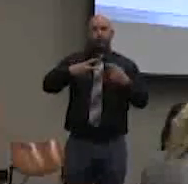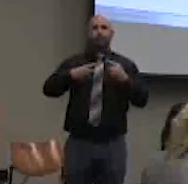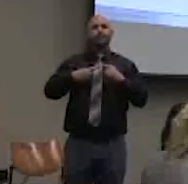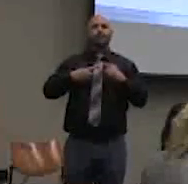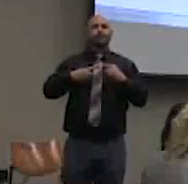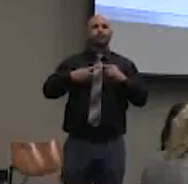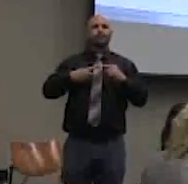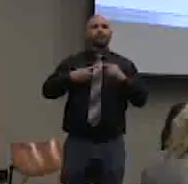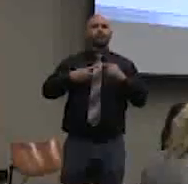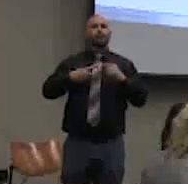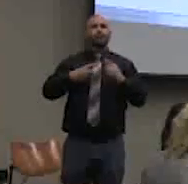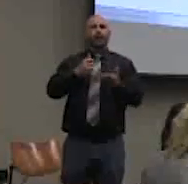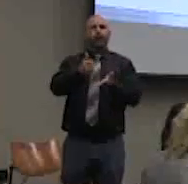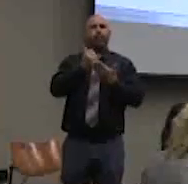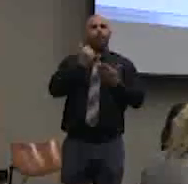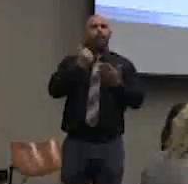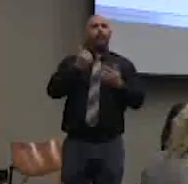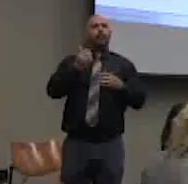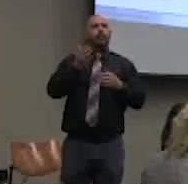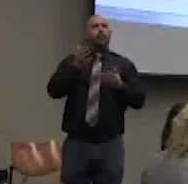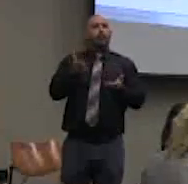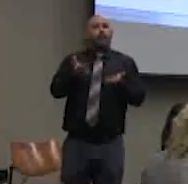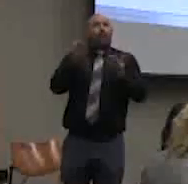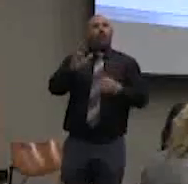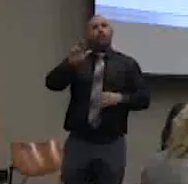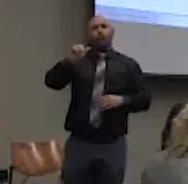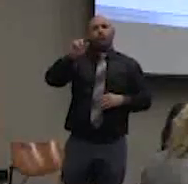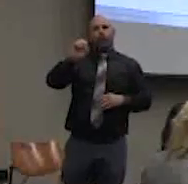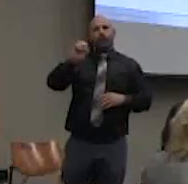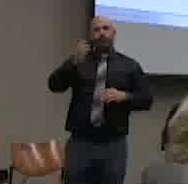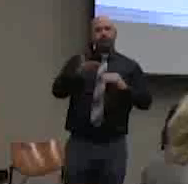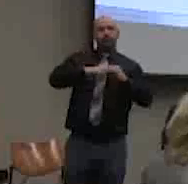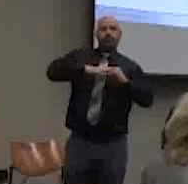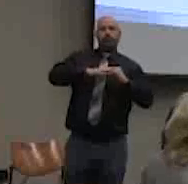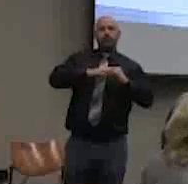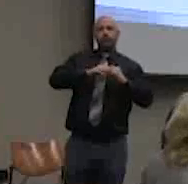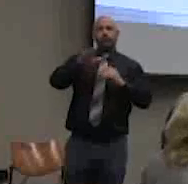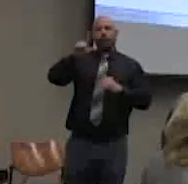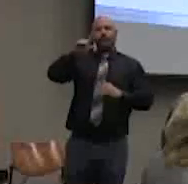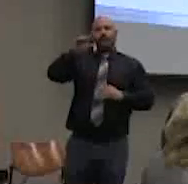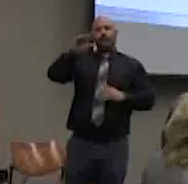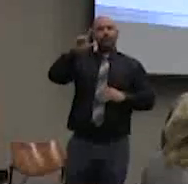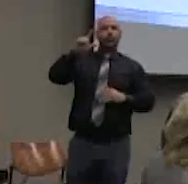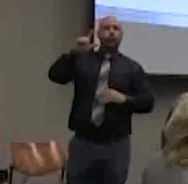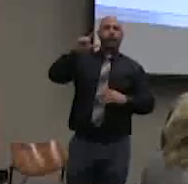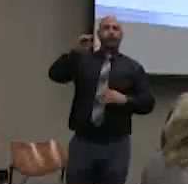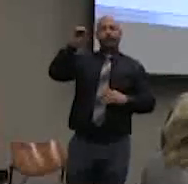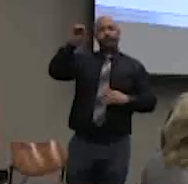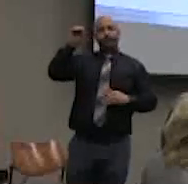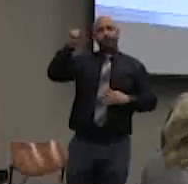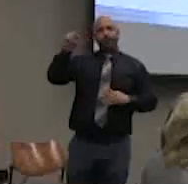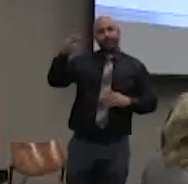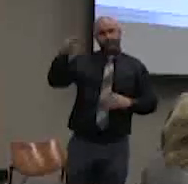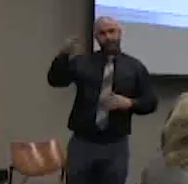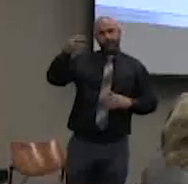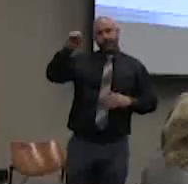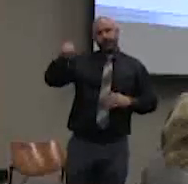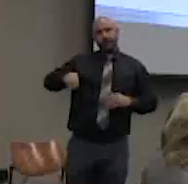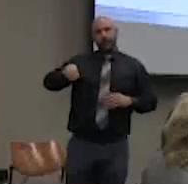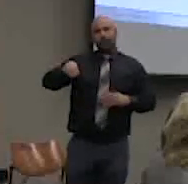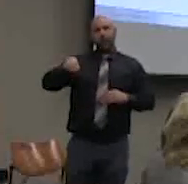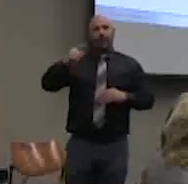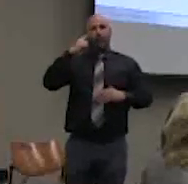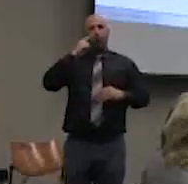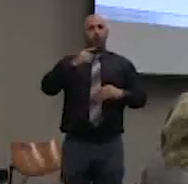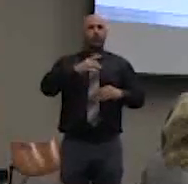they helped us raise the rate to the 25th percentile of the market. So previously, our subsidies would